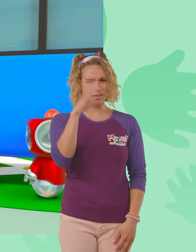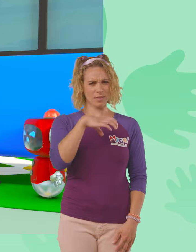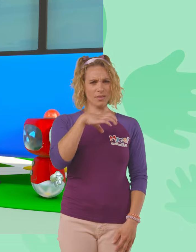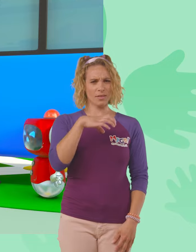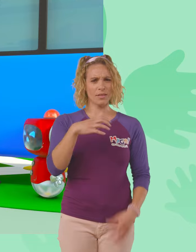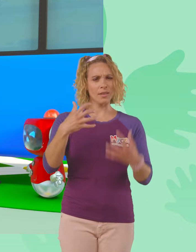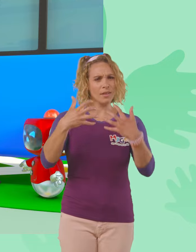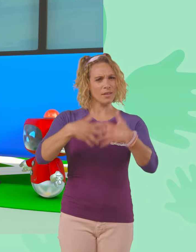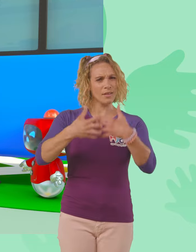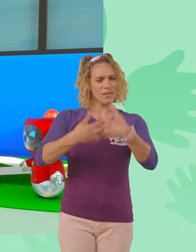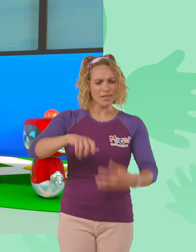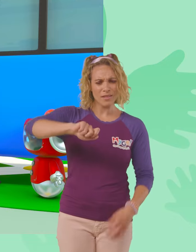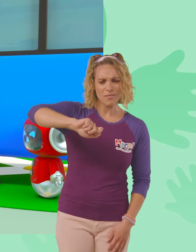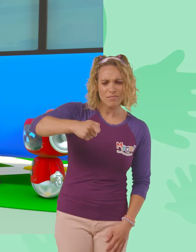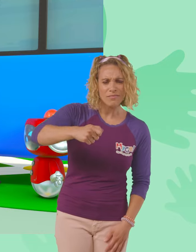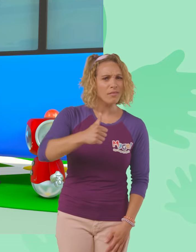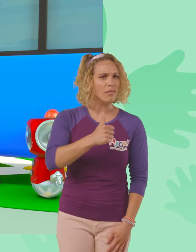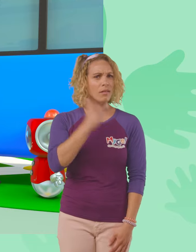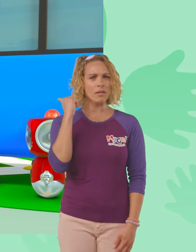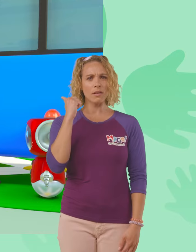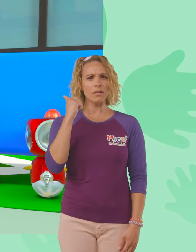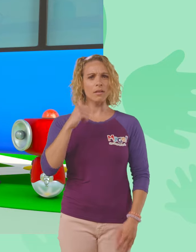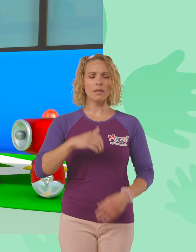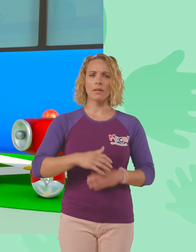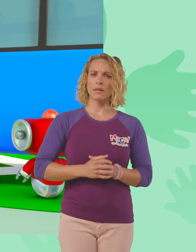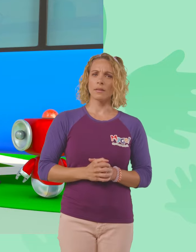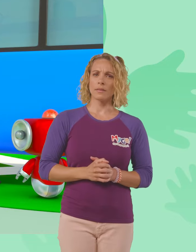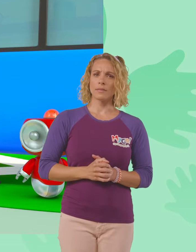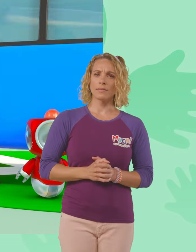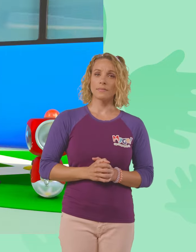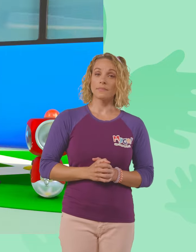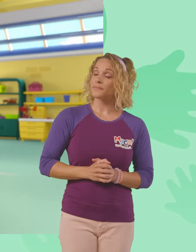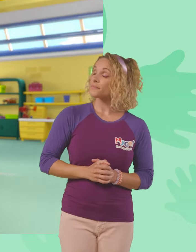That's strange. Your engine won't start.